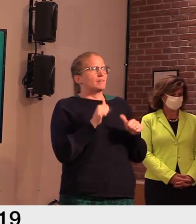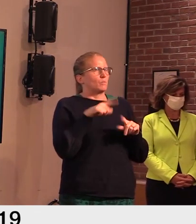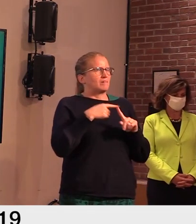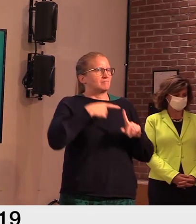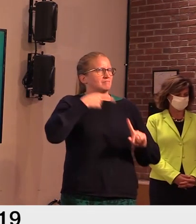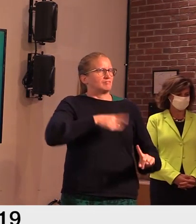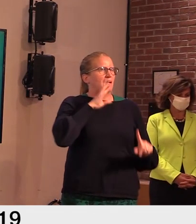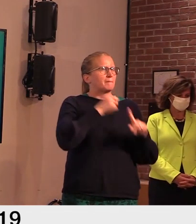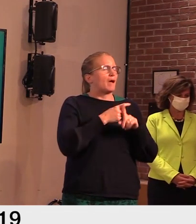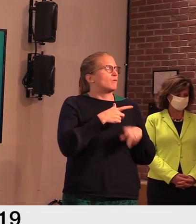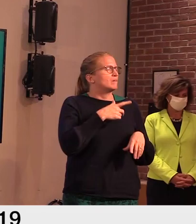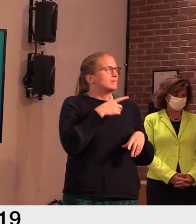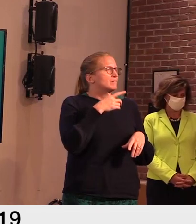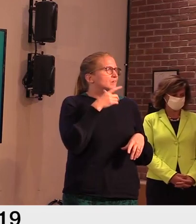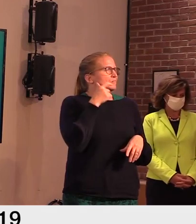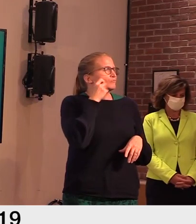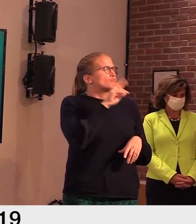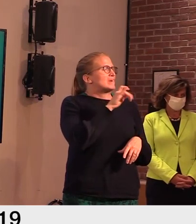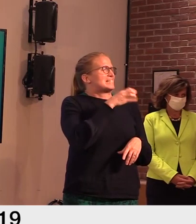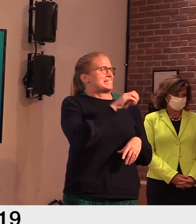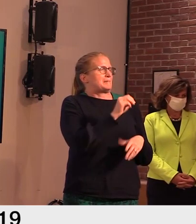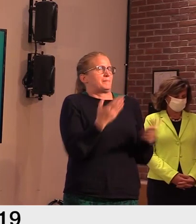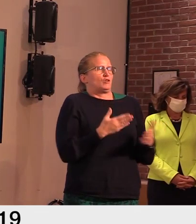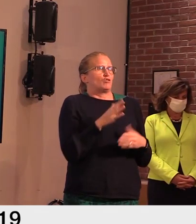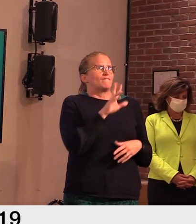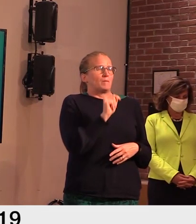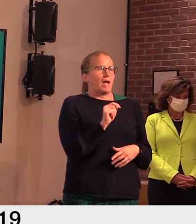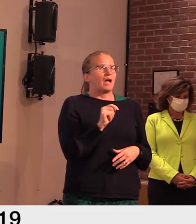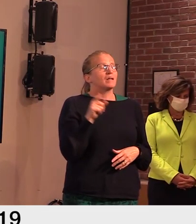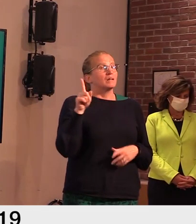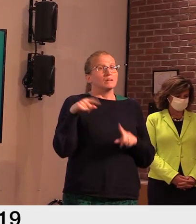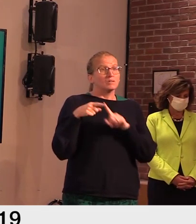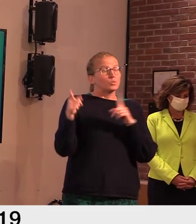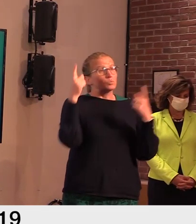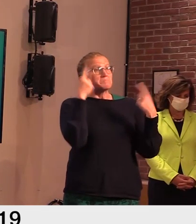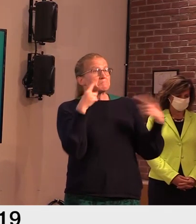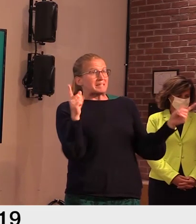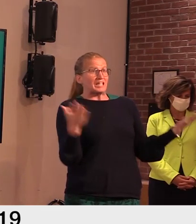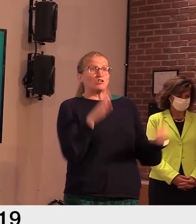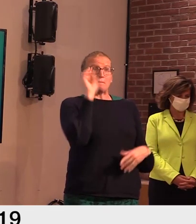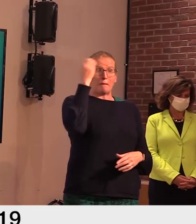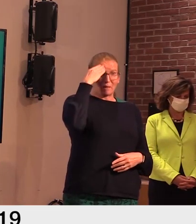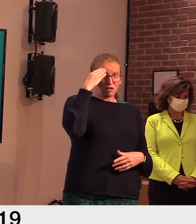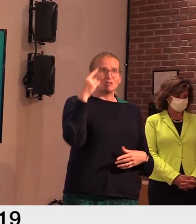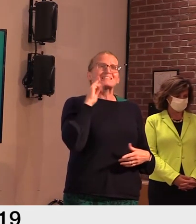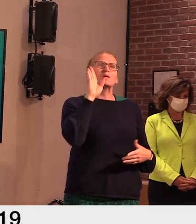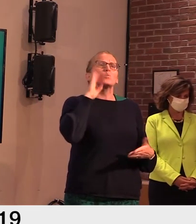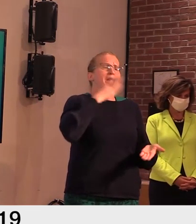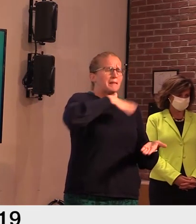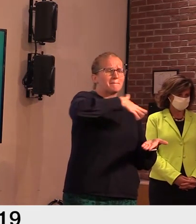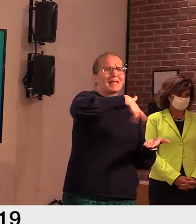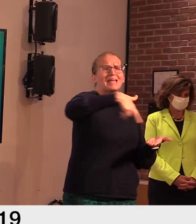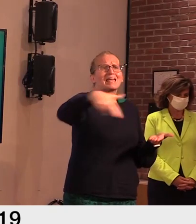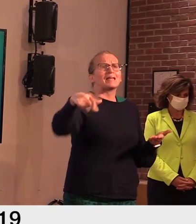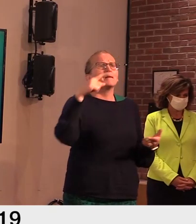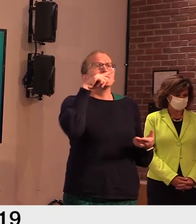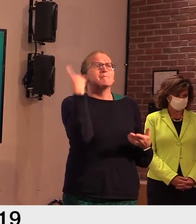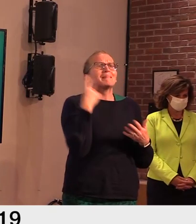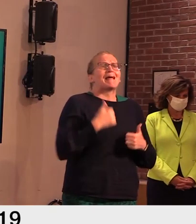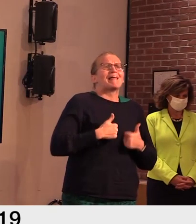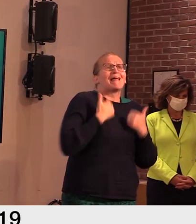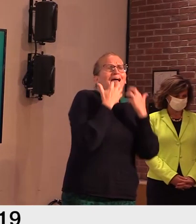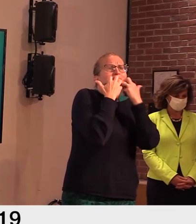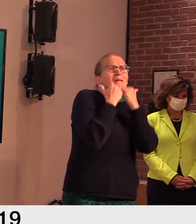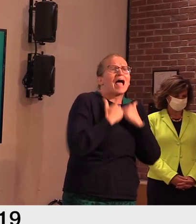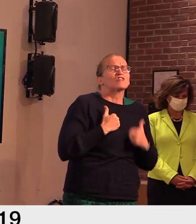Thank you. Thank you, Governor. Eric Hansargis. Yes, Governor. It appears that there's a lot of anger and denial when it comes to race issues